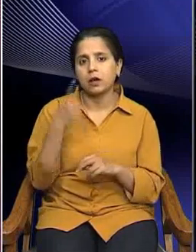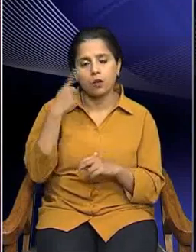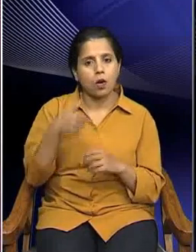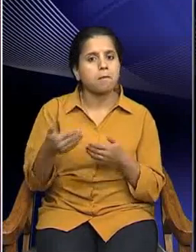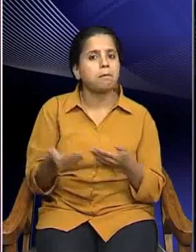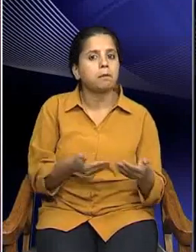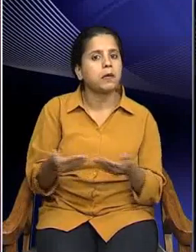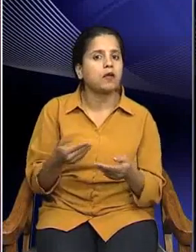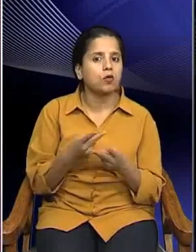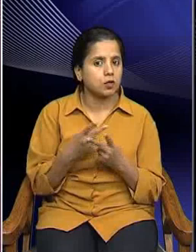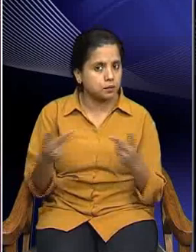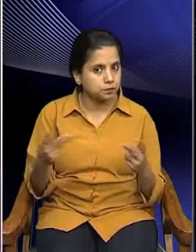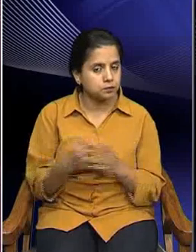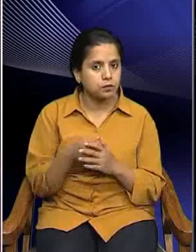behavioral